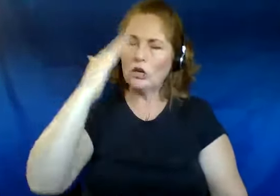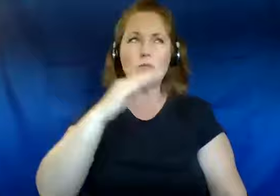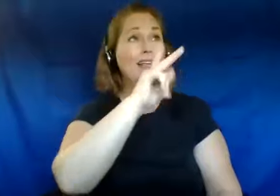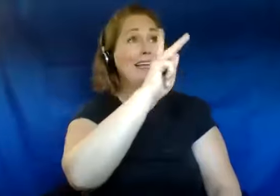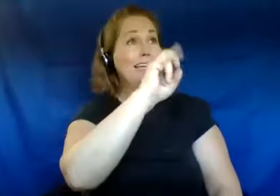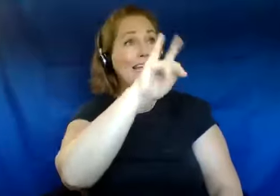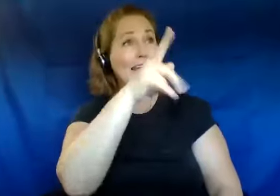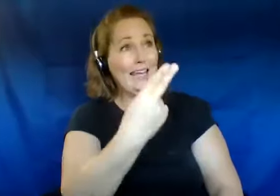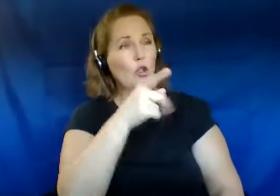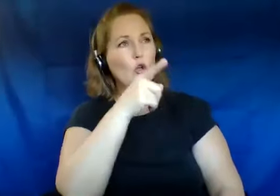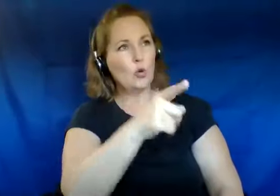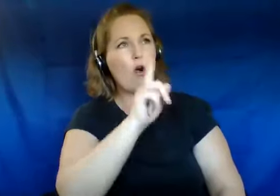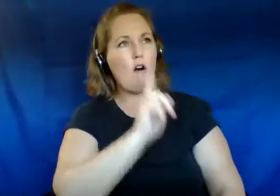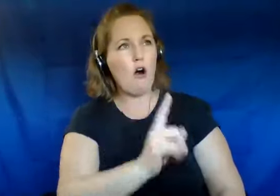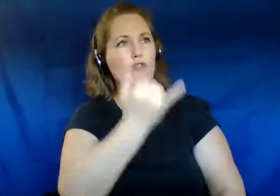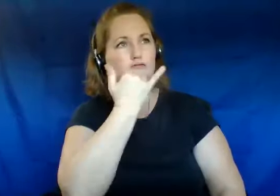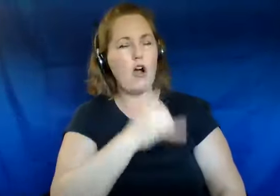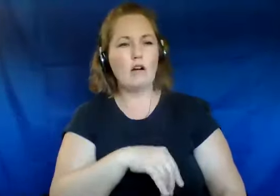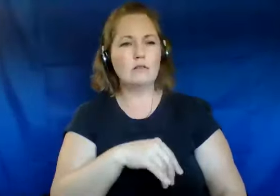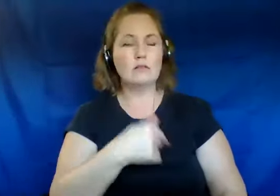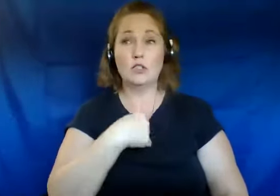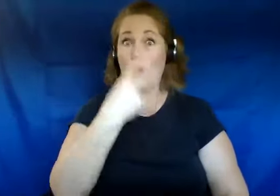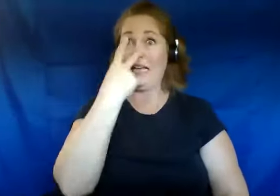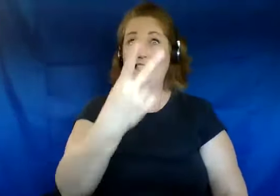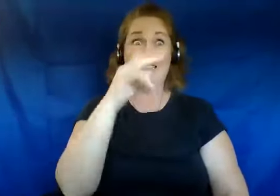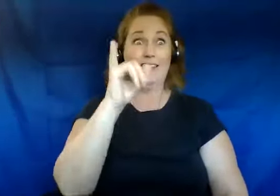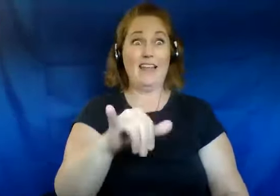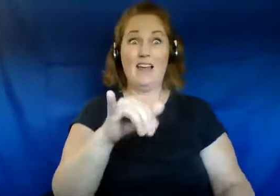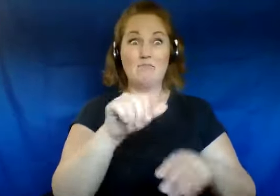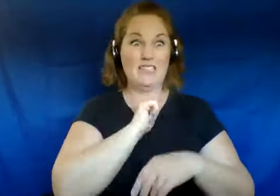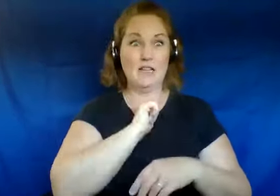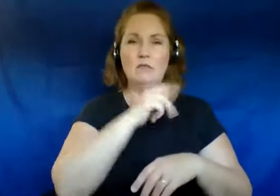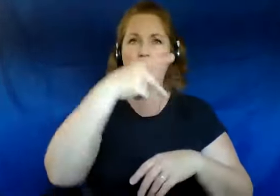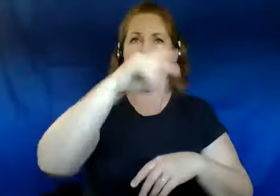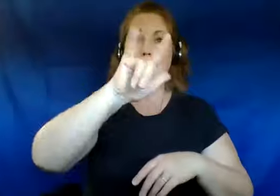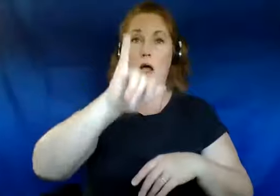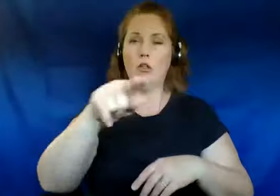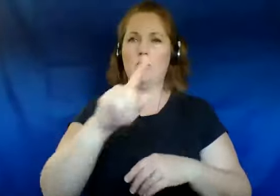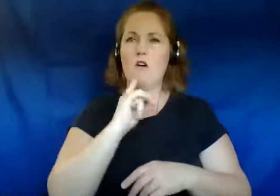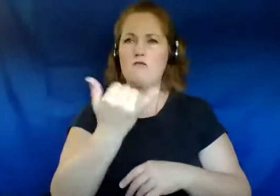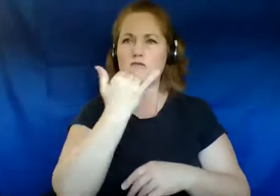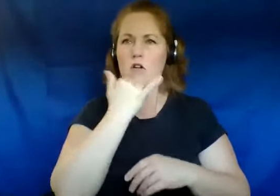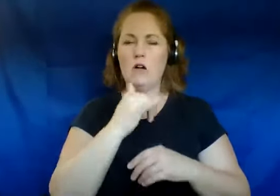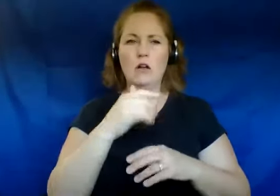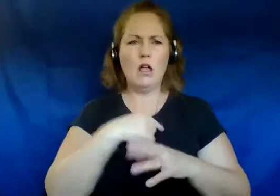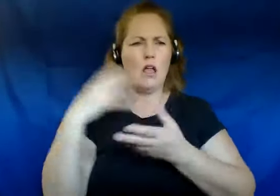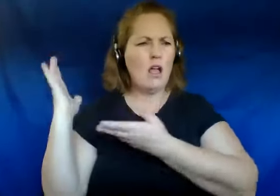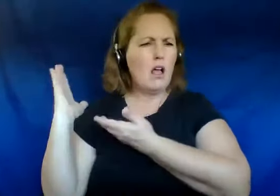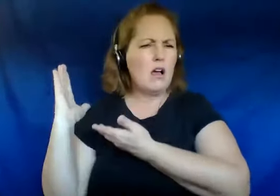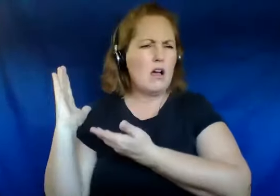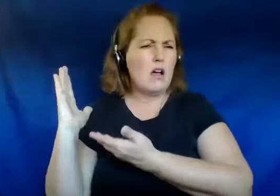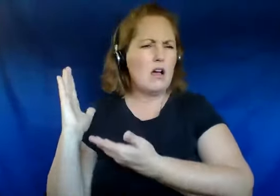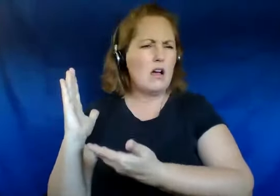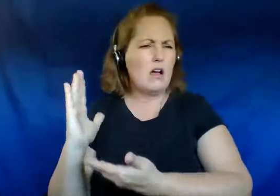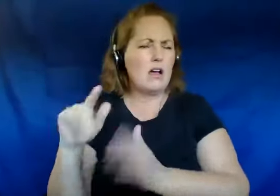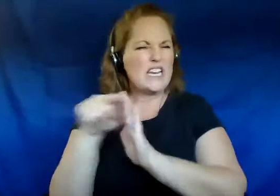that I get to see is, Polly, you were wrong. All those years that I carried that negative thinking, I